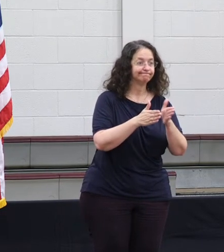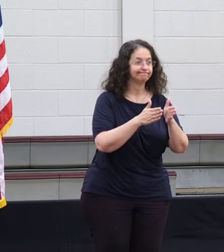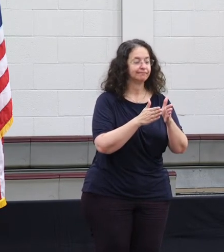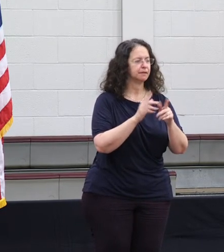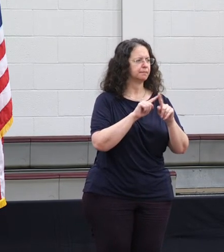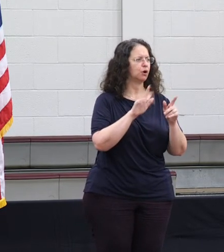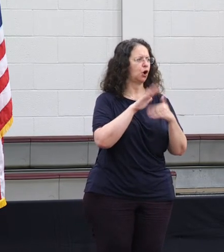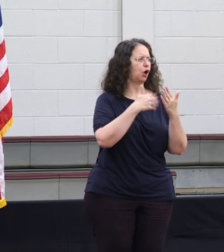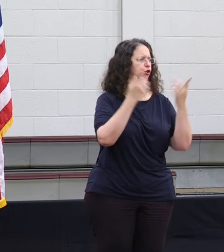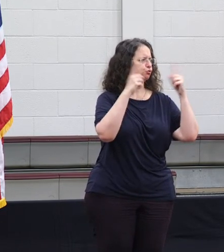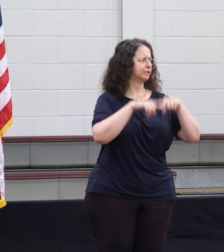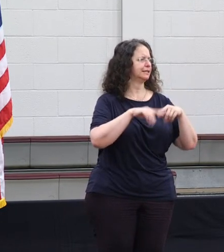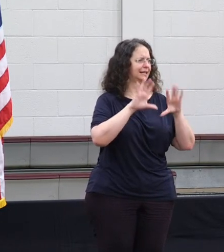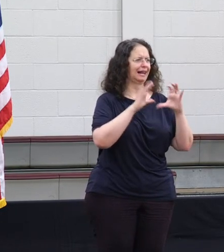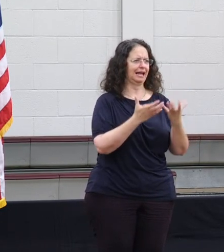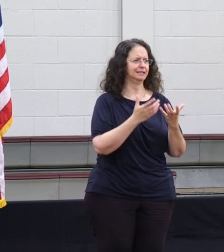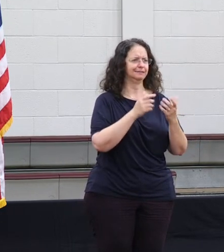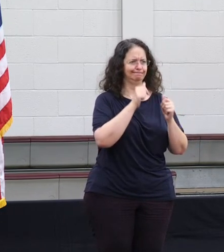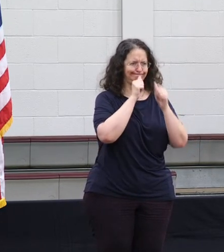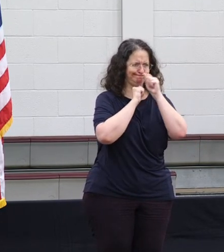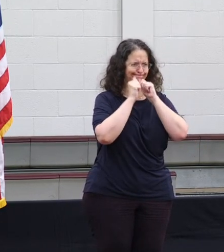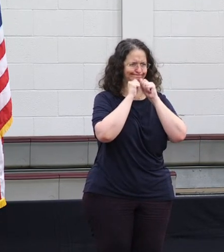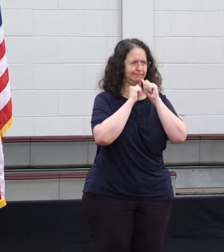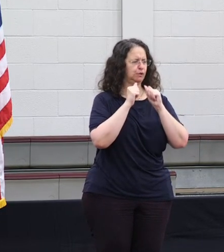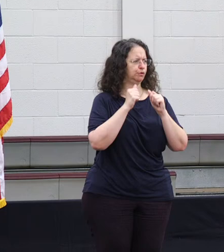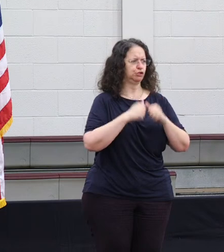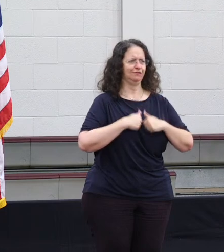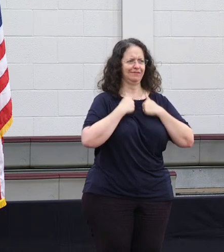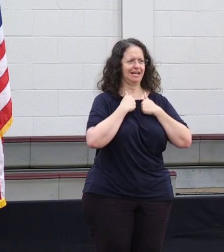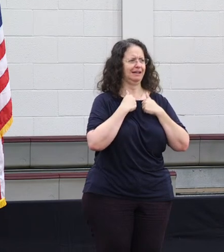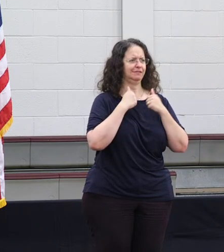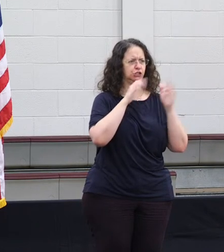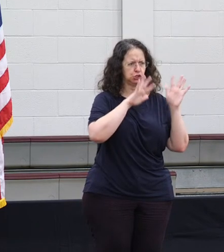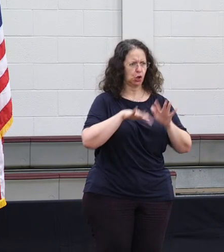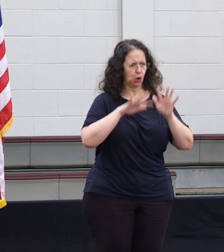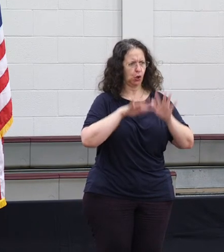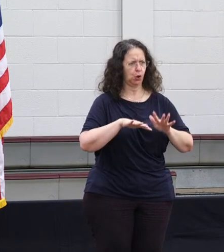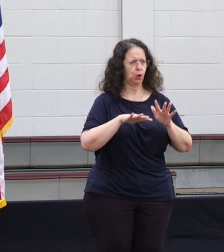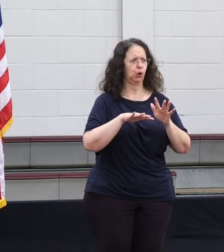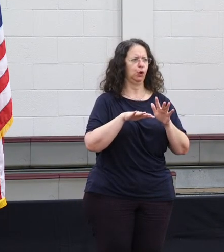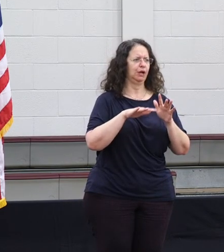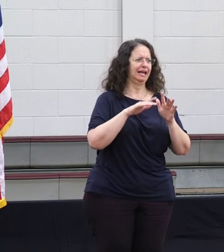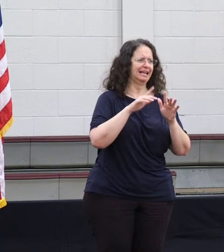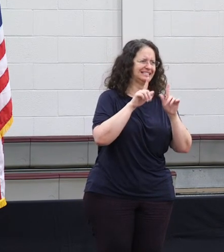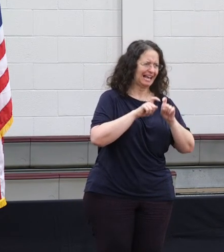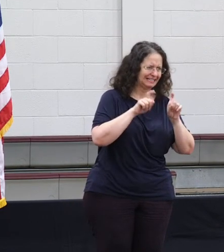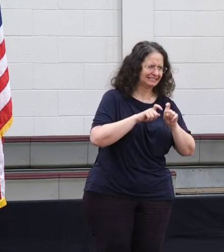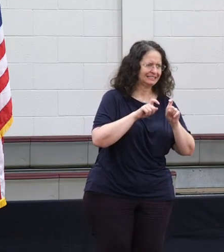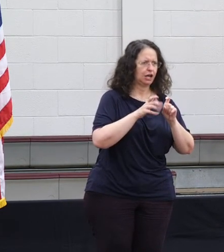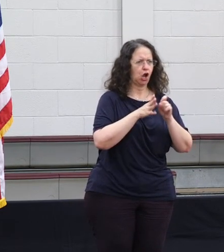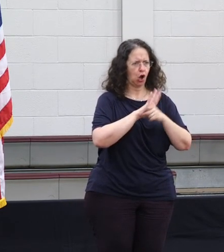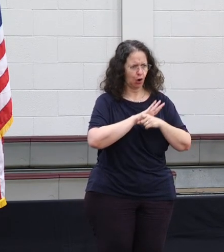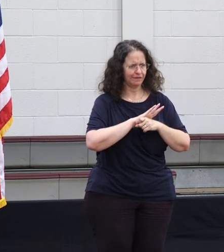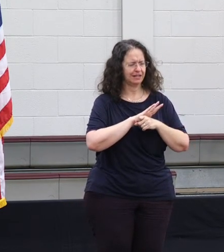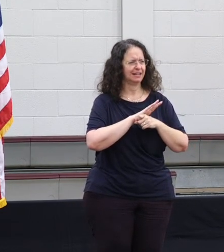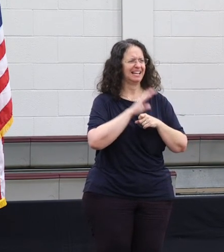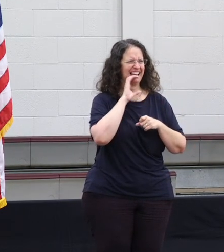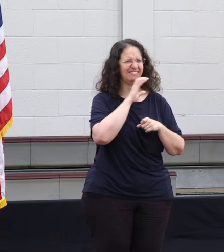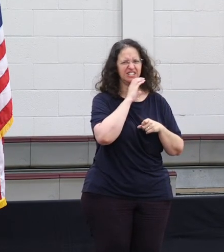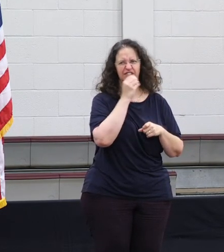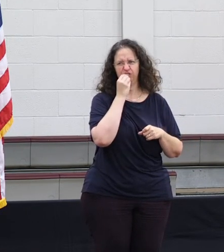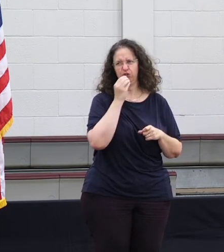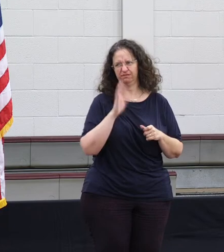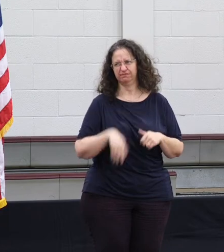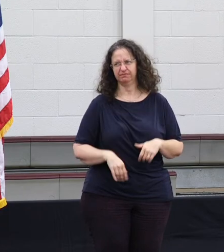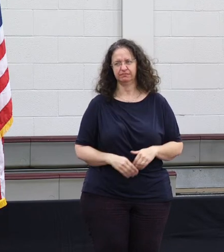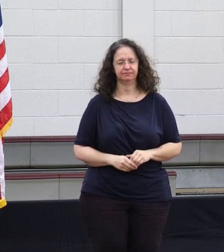this class is resilient. We survived countless snowstorms, exams, COVID, and cafeteria food.